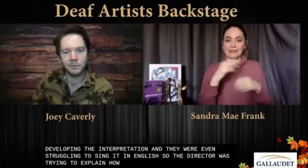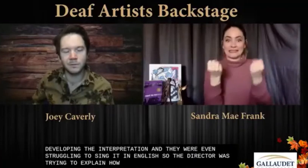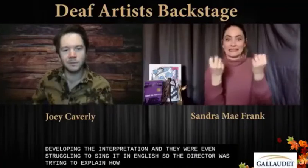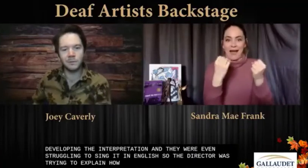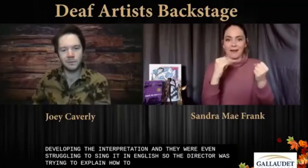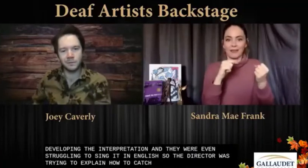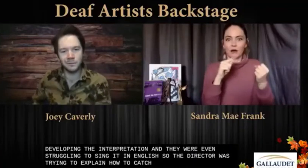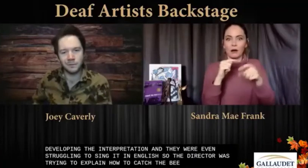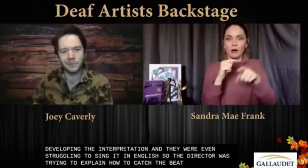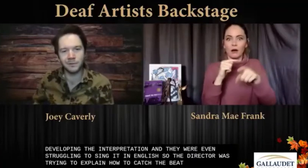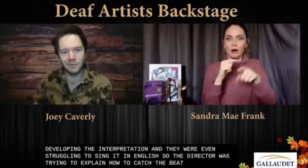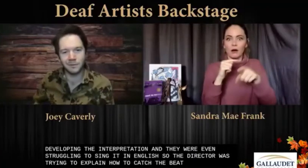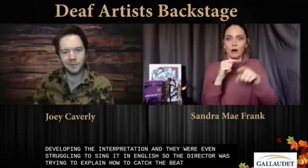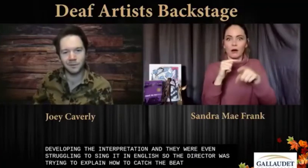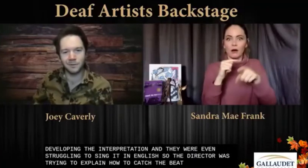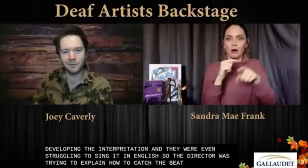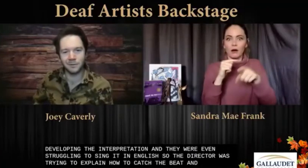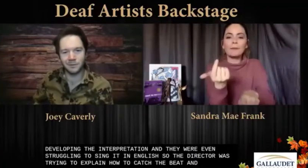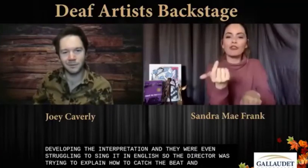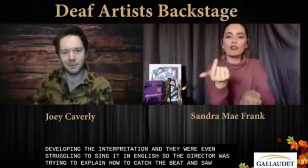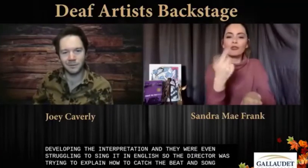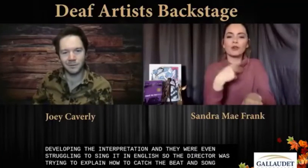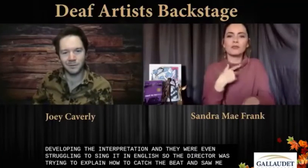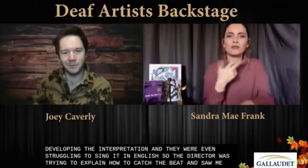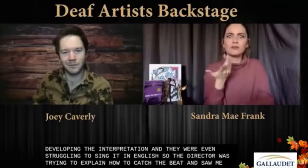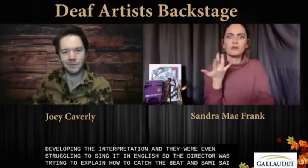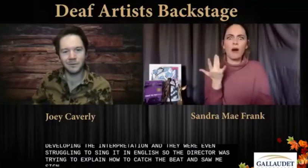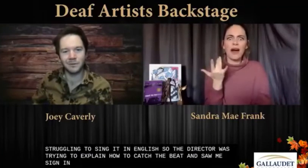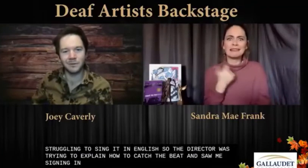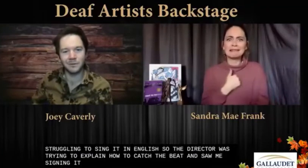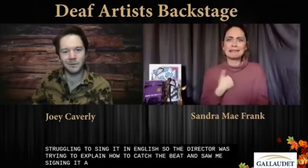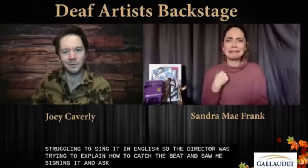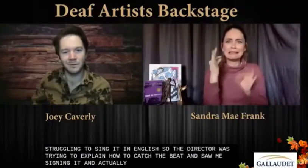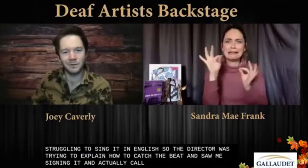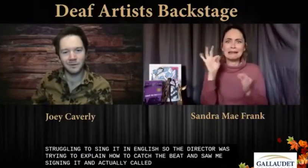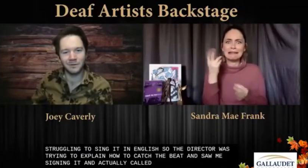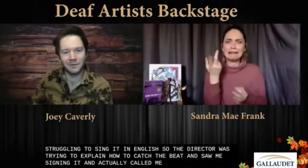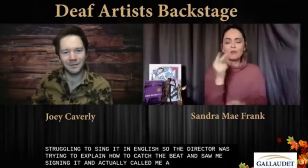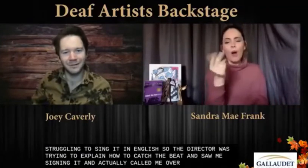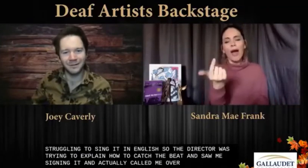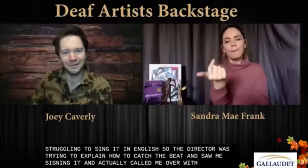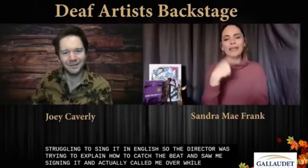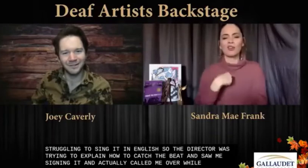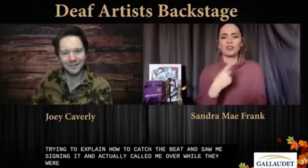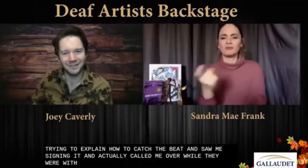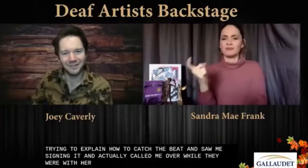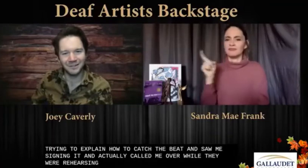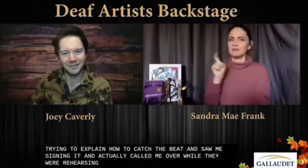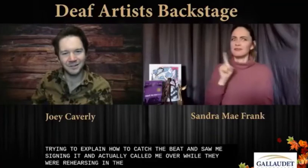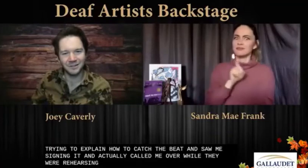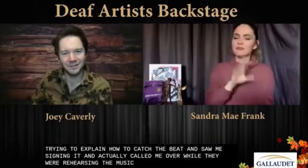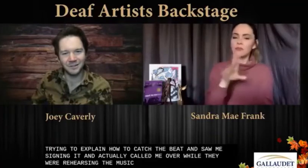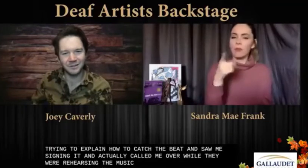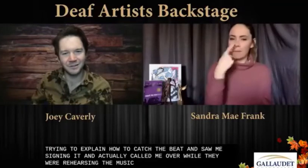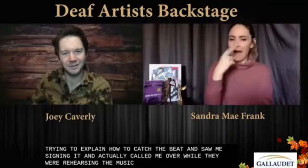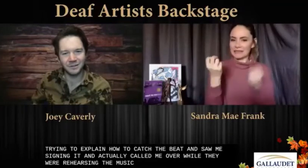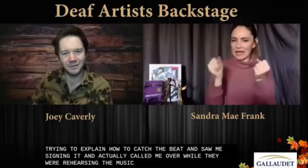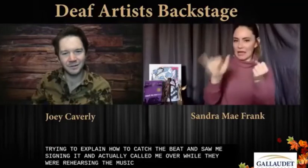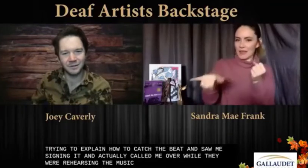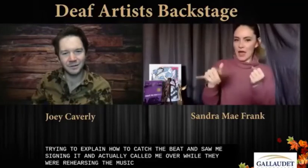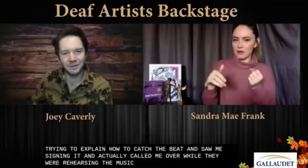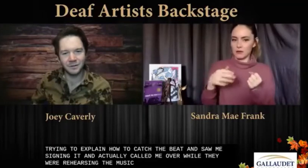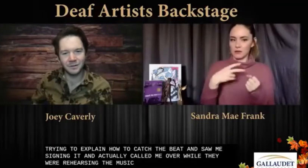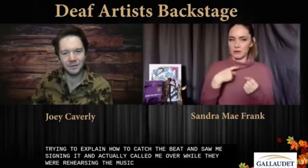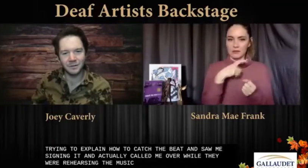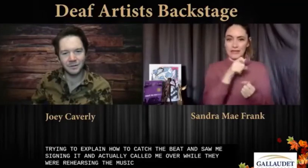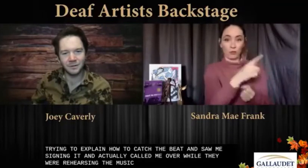to catch the beat and saw me signing it and actually called me over while they were rehearsing the music I